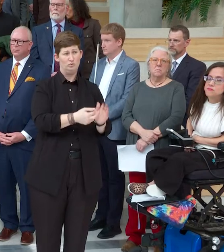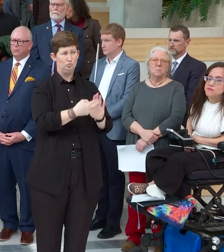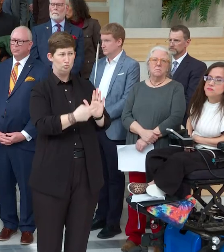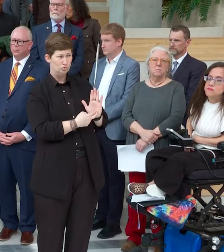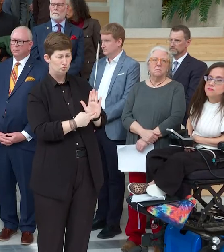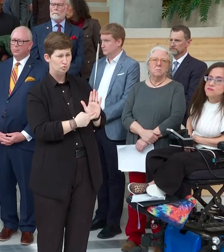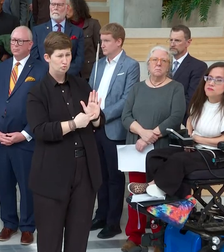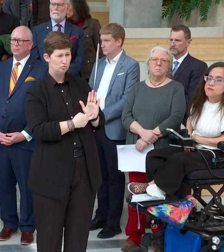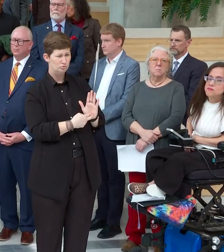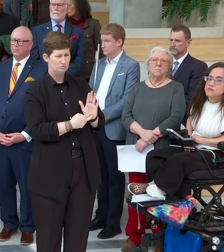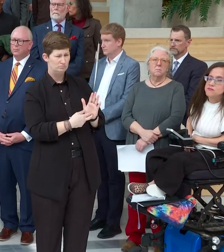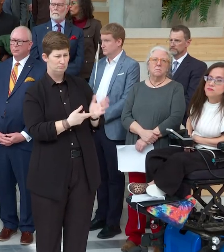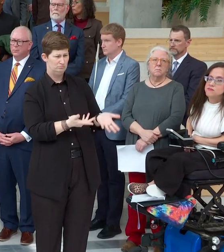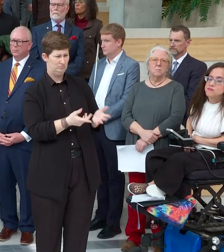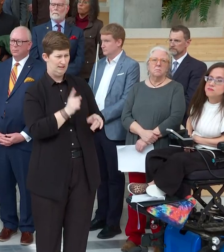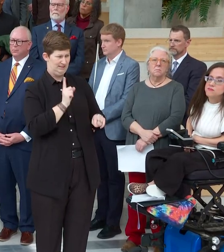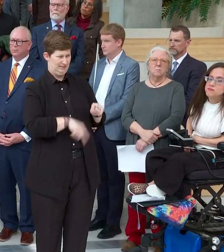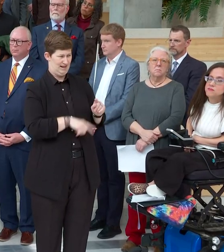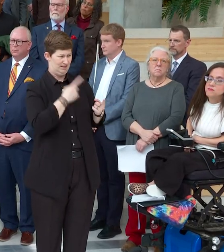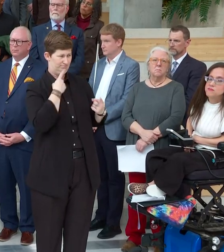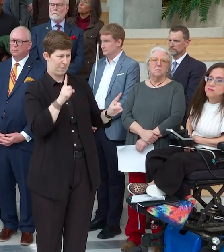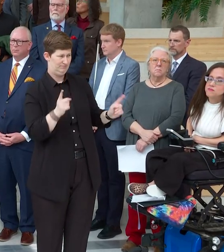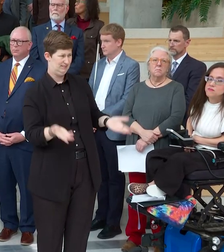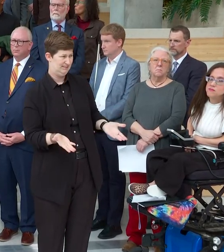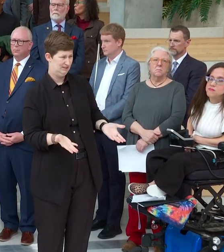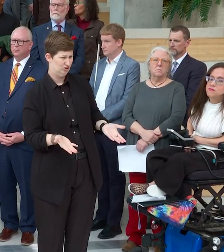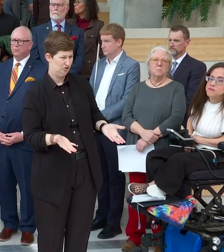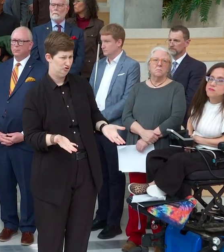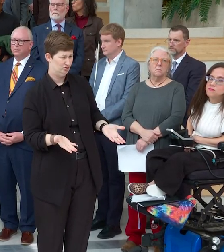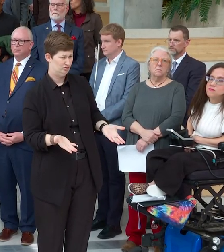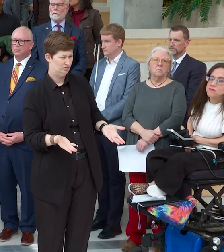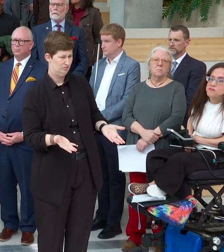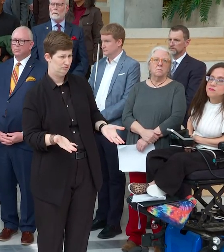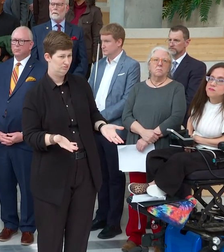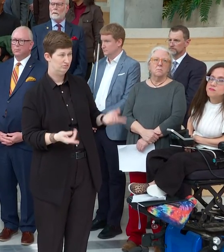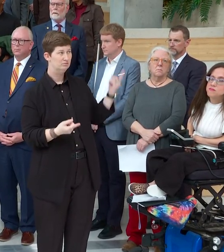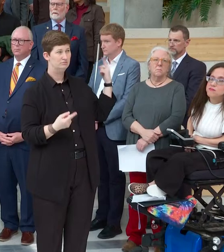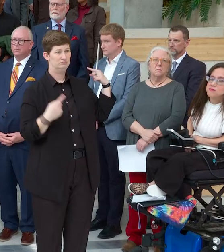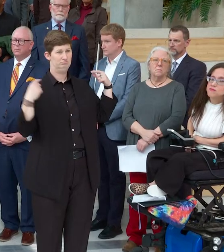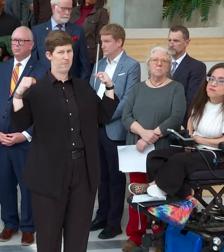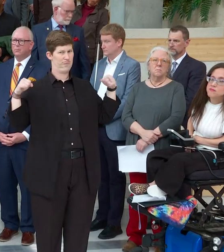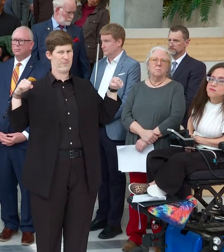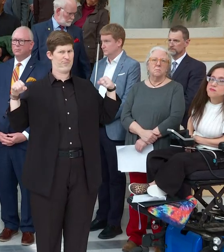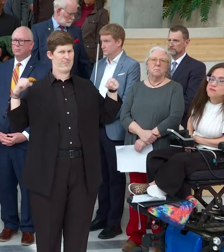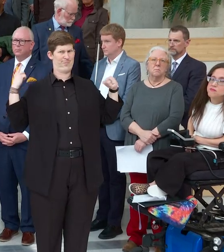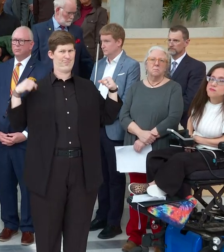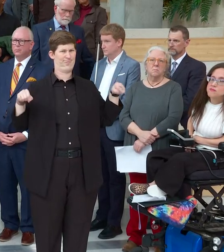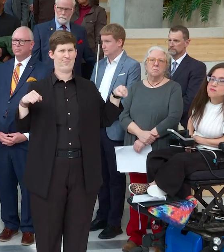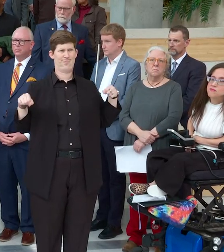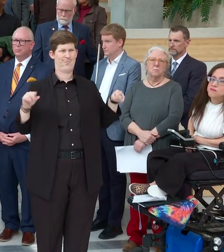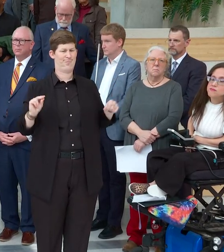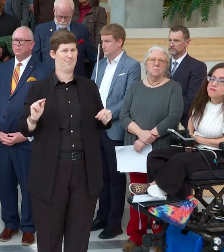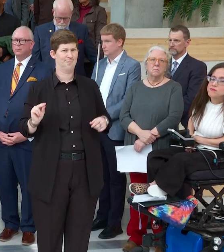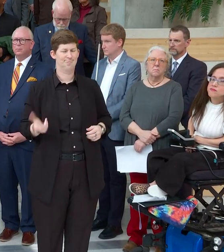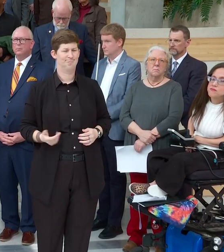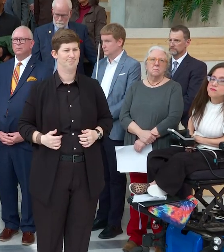them time, you give them a runway, and they will be serving people at volume. And then maybe they could be serving people at volume by the time